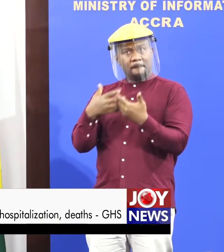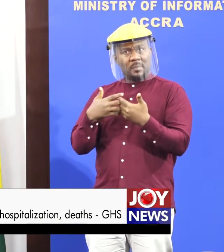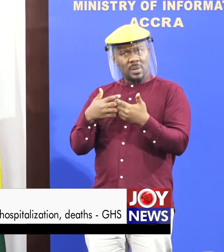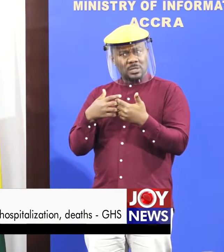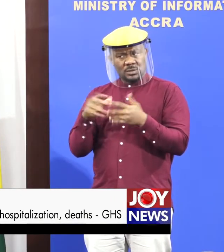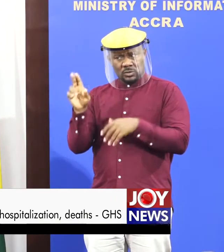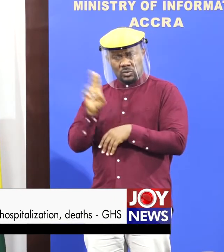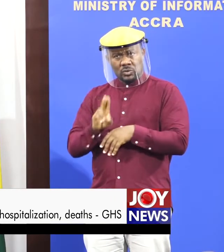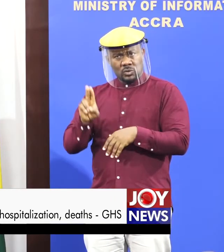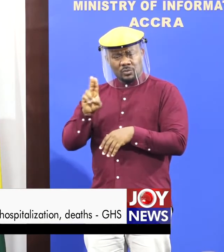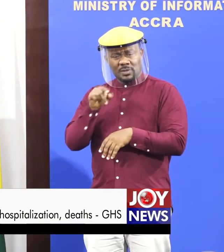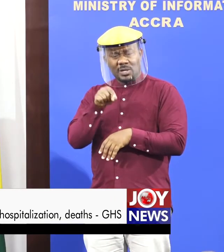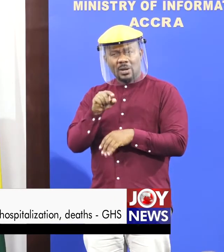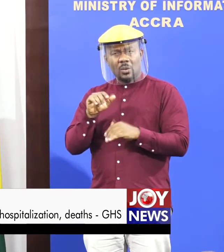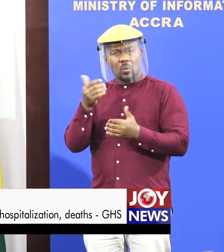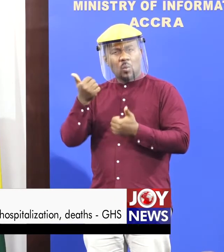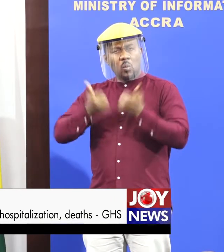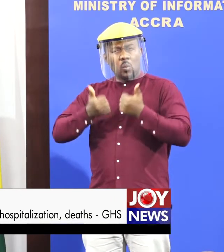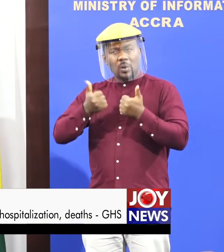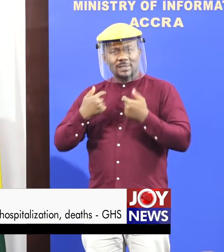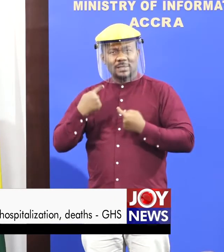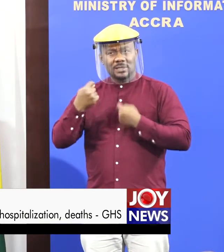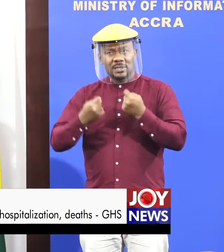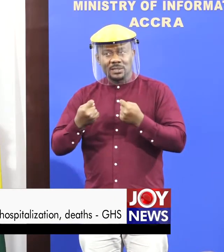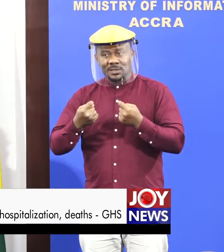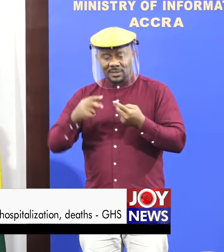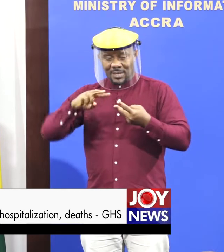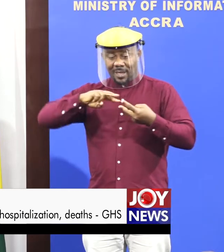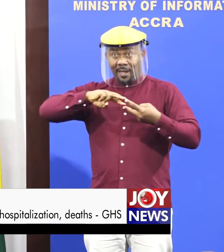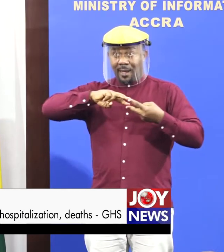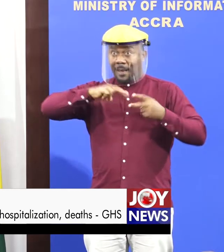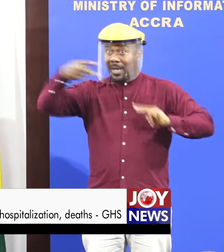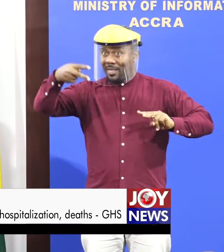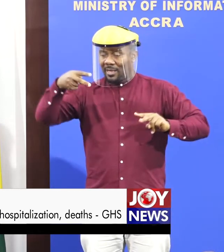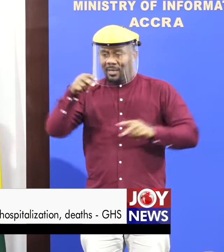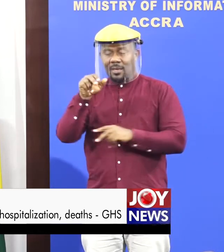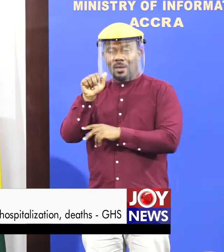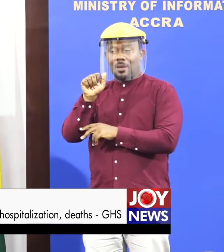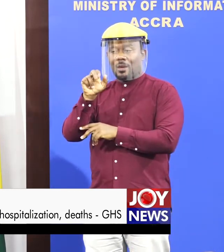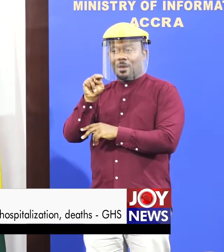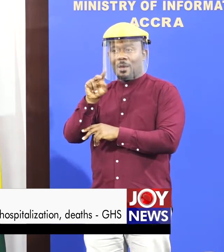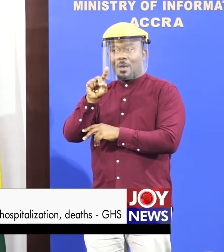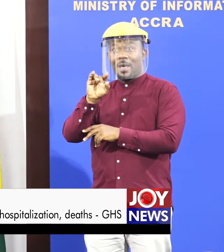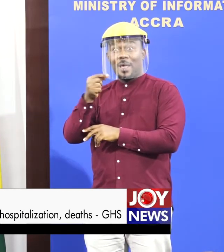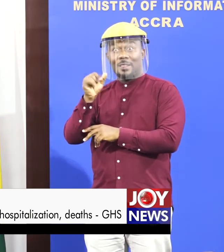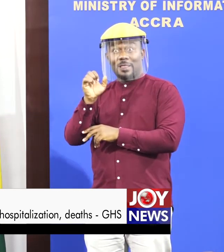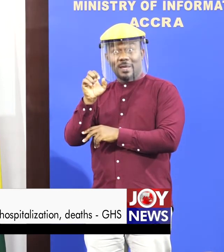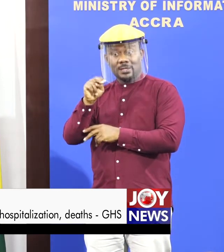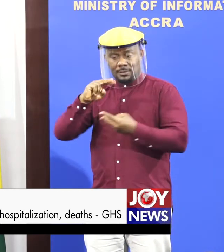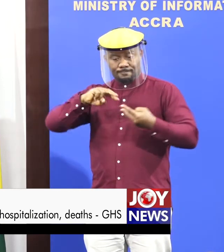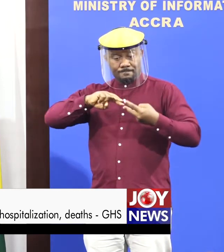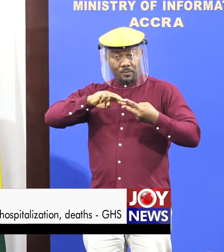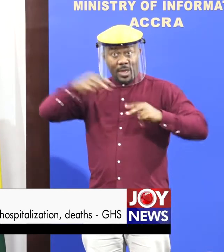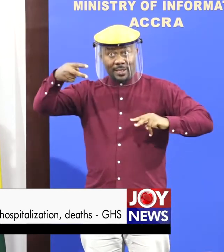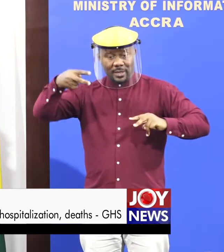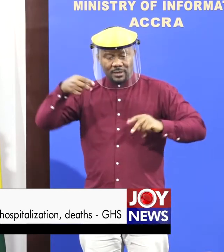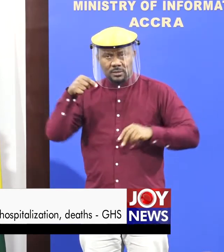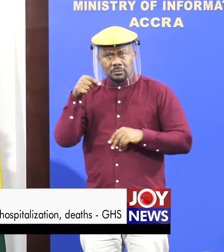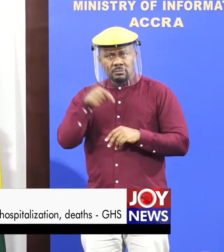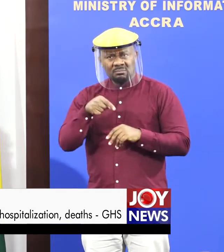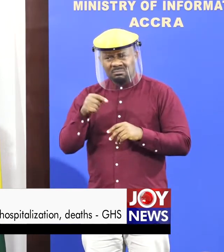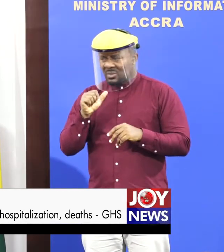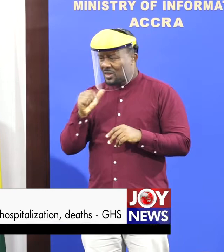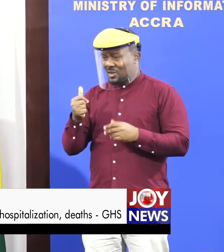antigen testing system. It is not a rapid diagnostic cartridge system. So it's not like the ones that you can buy in the